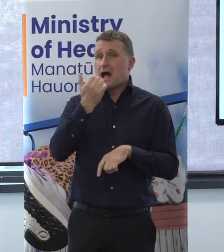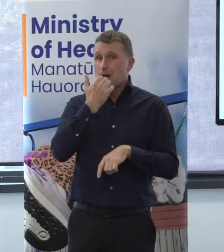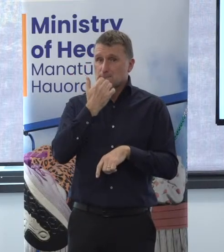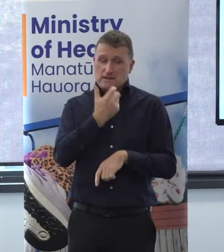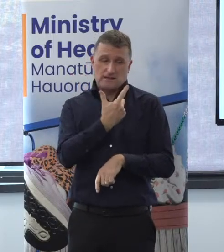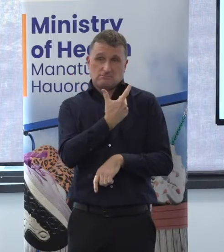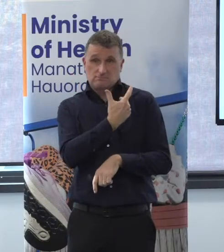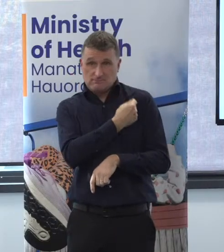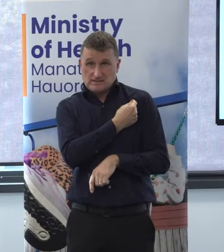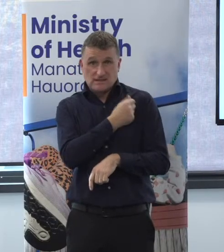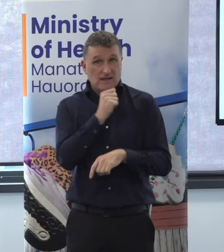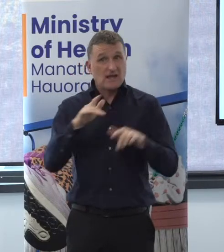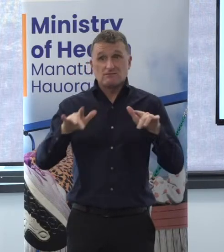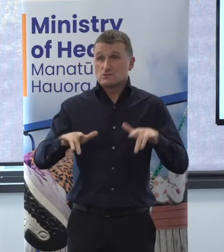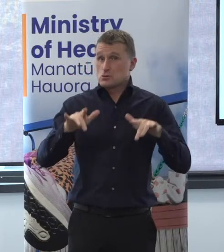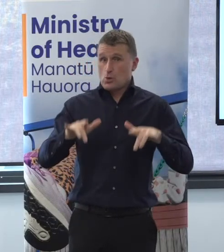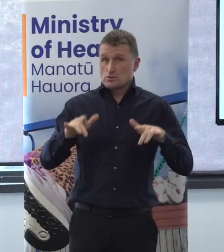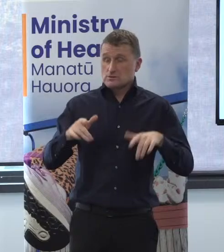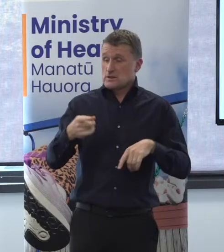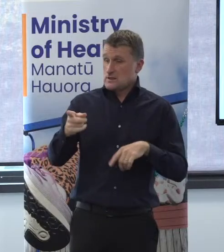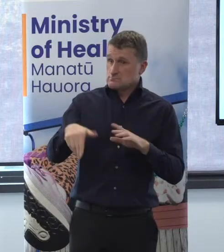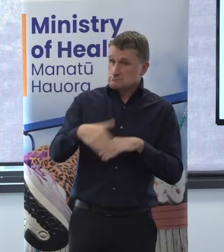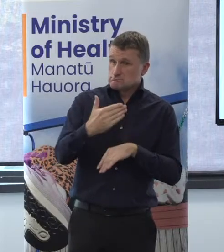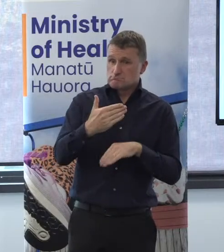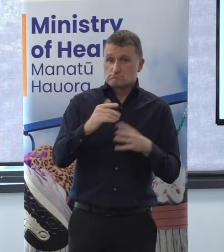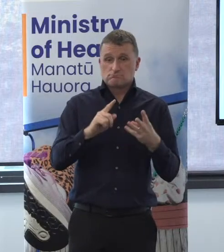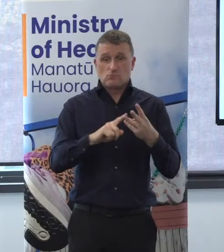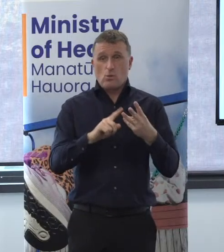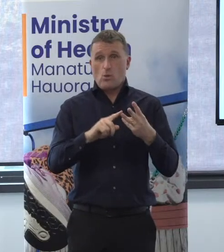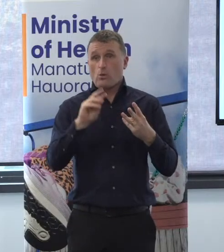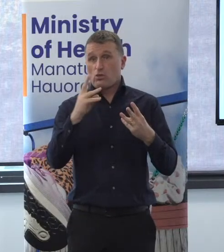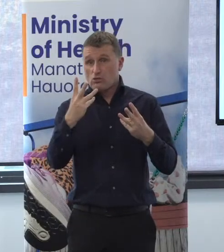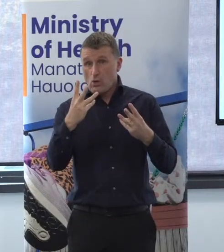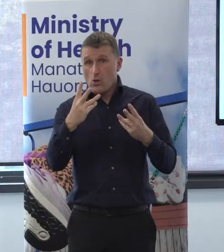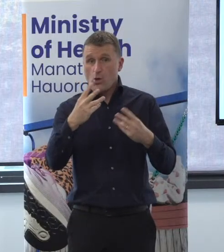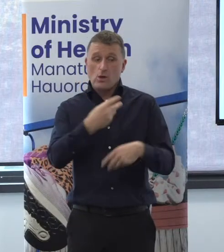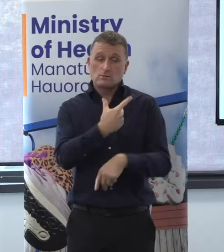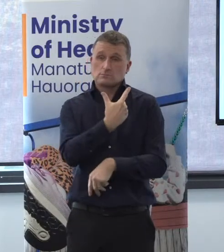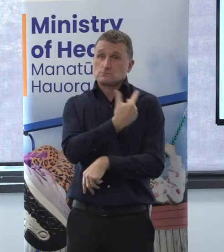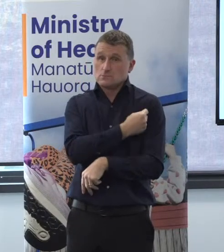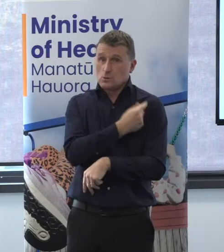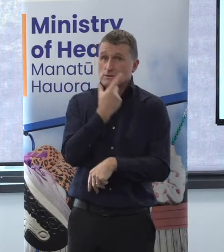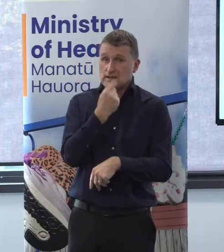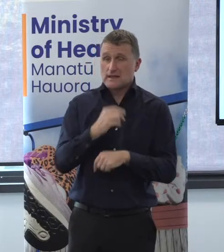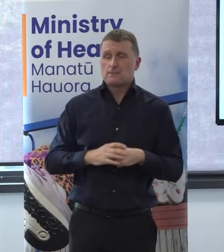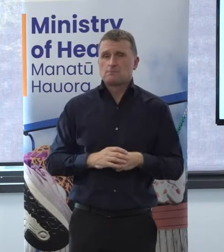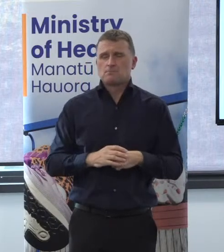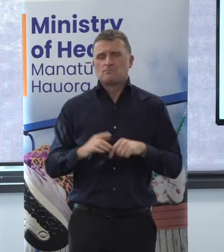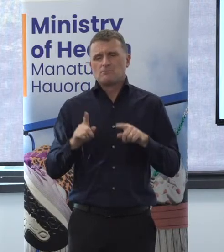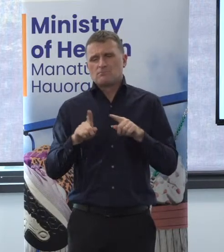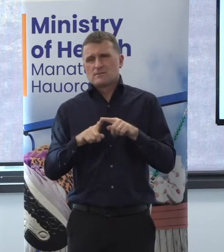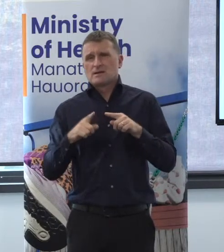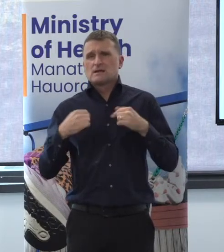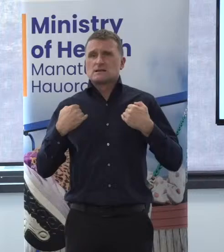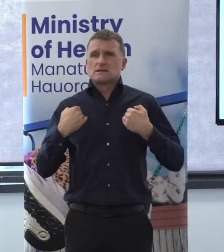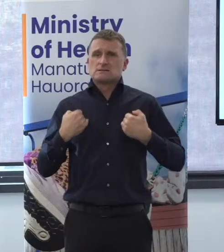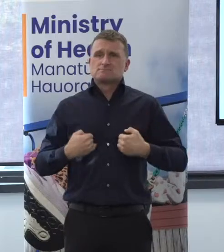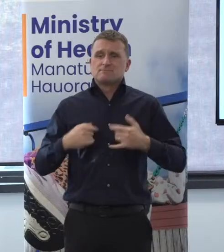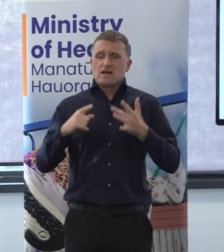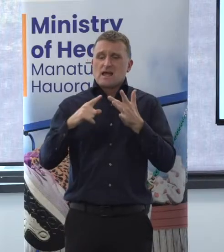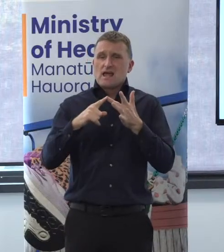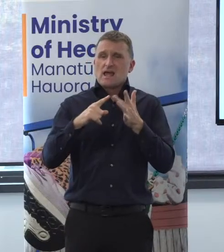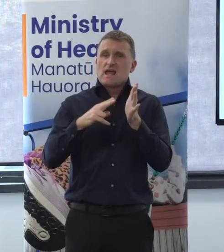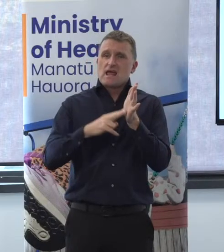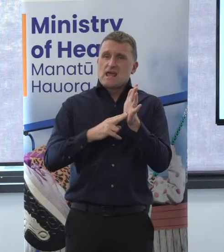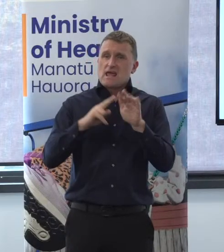a chance to have a vaccination or a booster where appropriate, but also that the influenza vaccine is now widely available, and